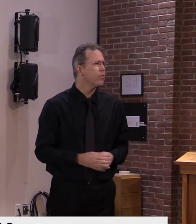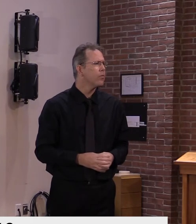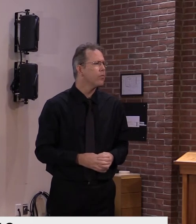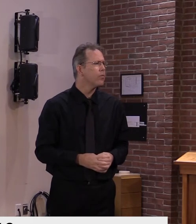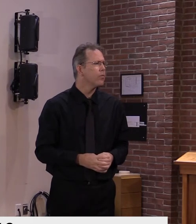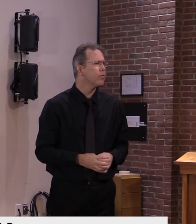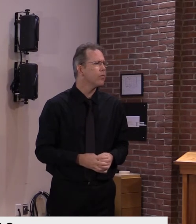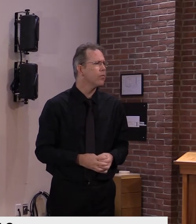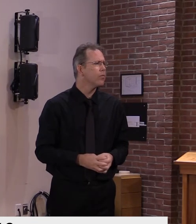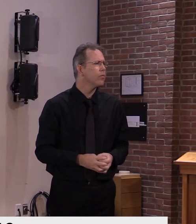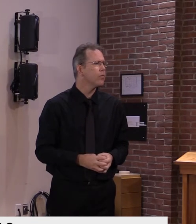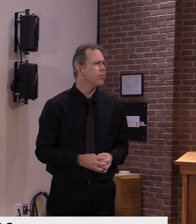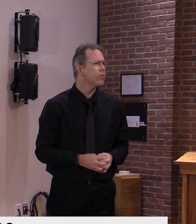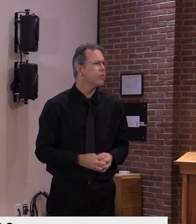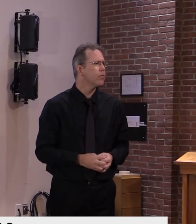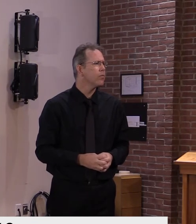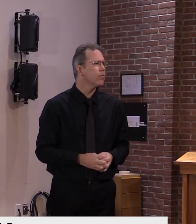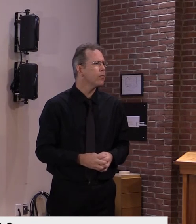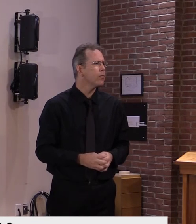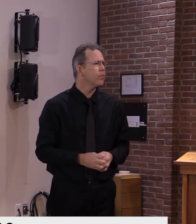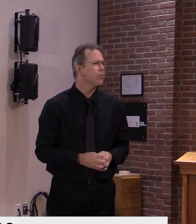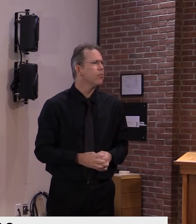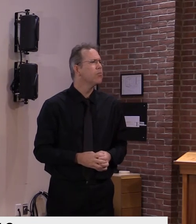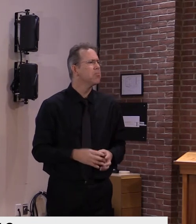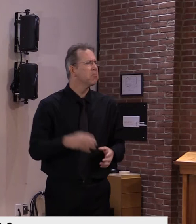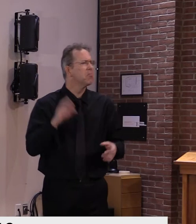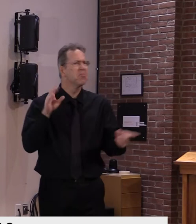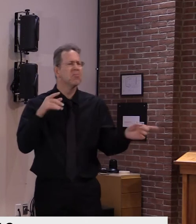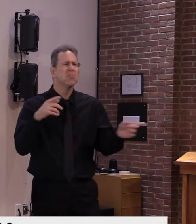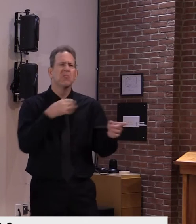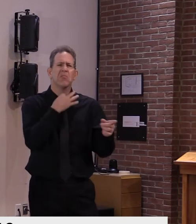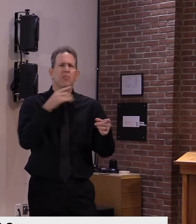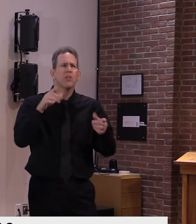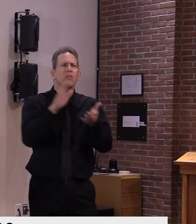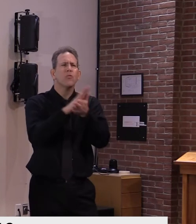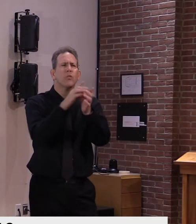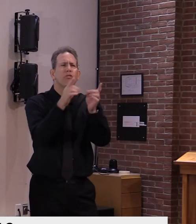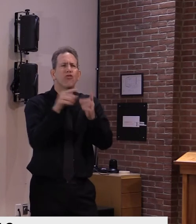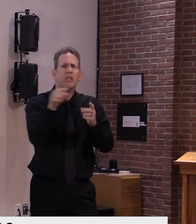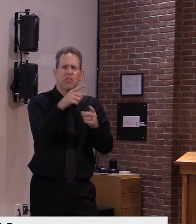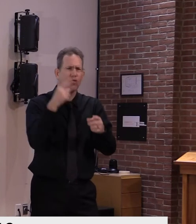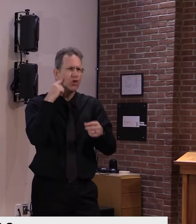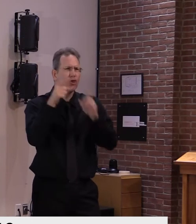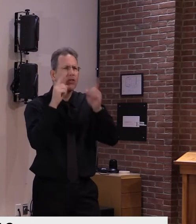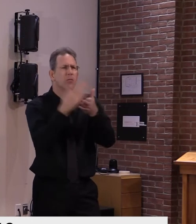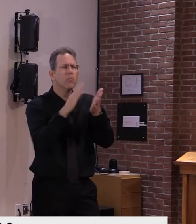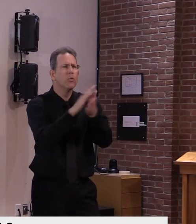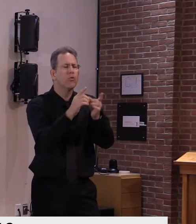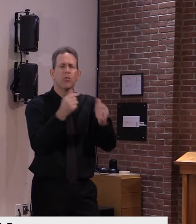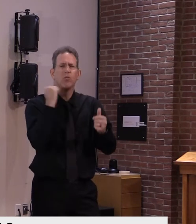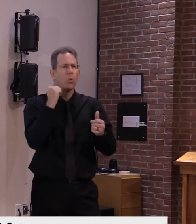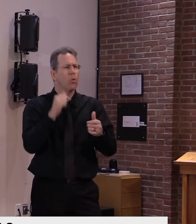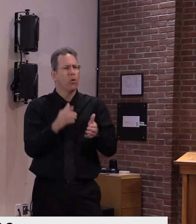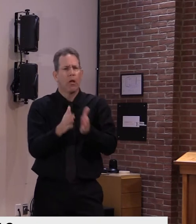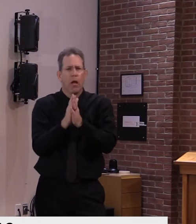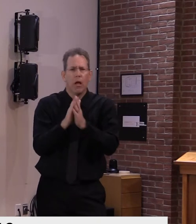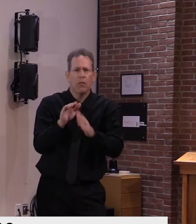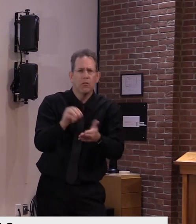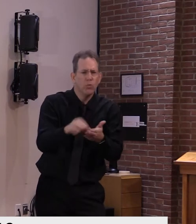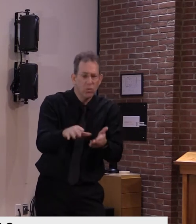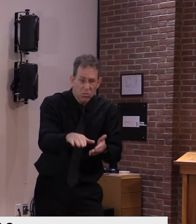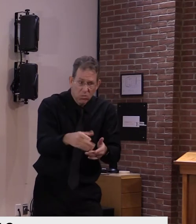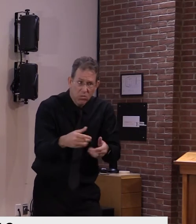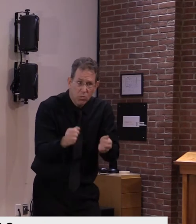to ask students next week. It's gotten, of course, you may have seen, it's gotten some national attention as well. I'm